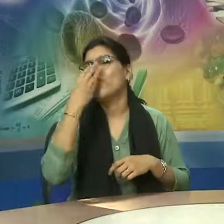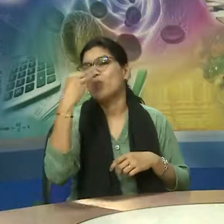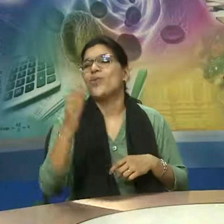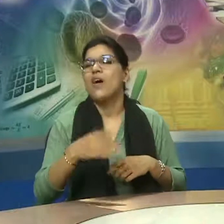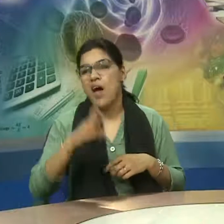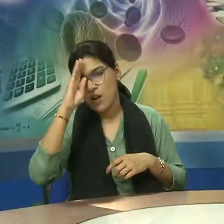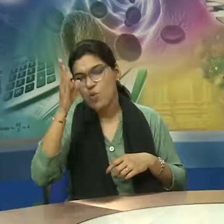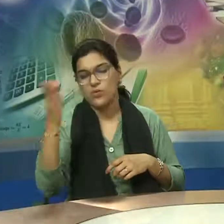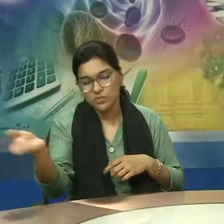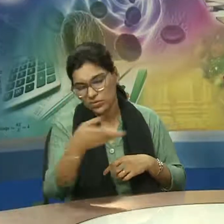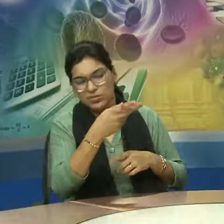Impolite.